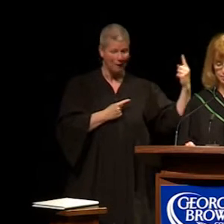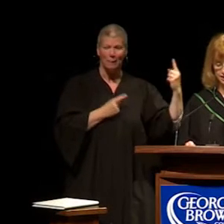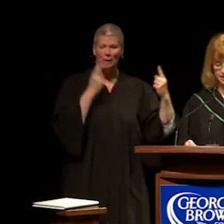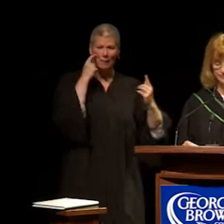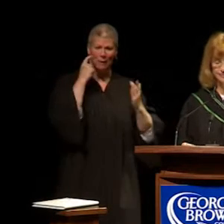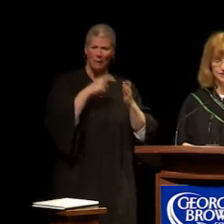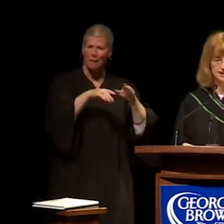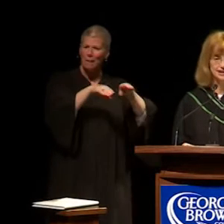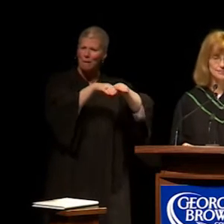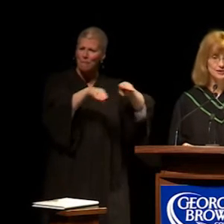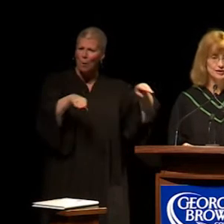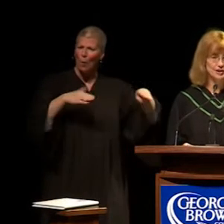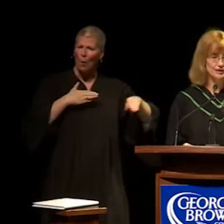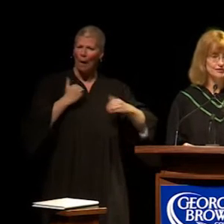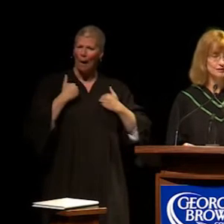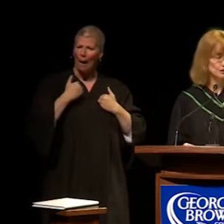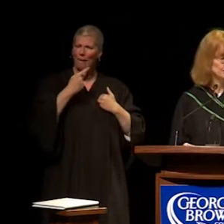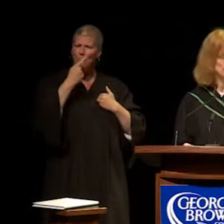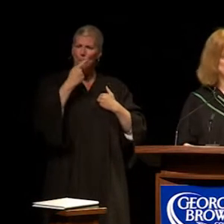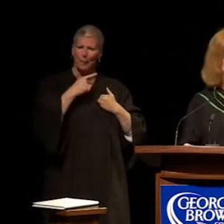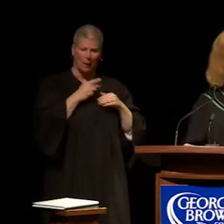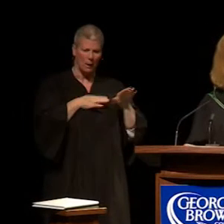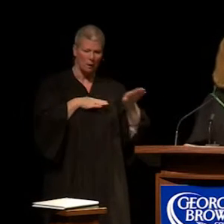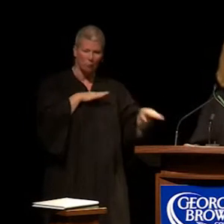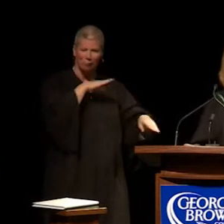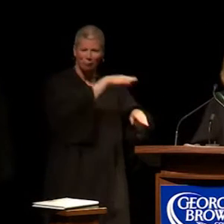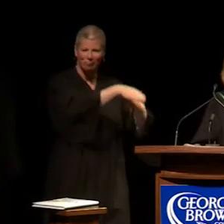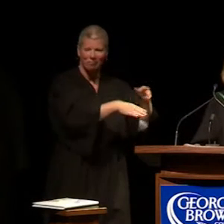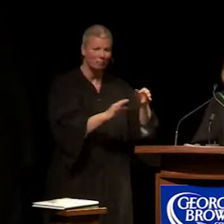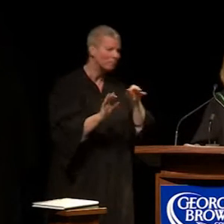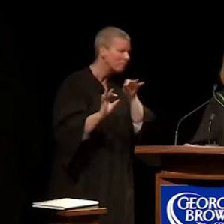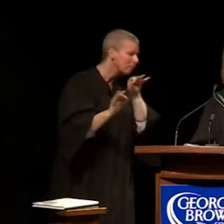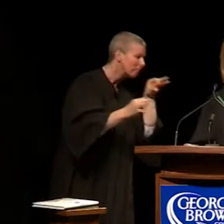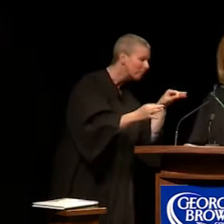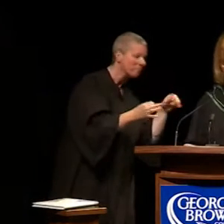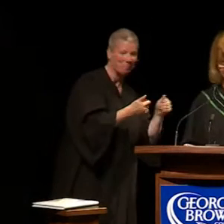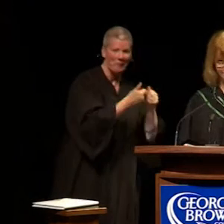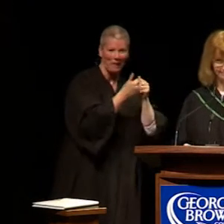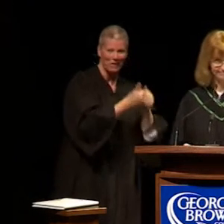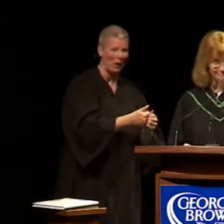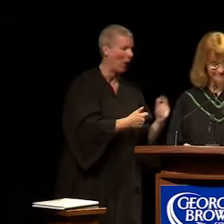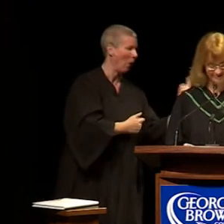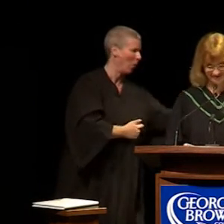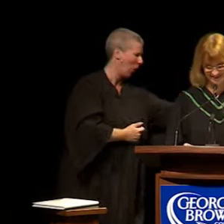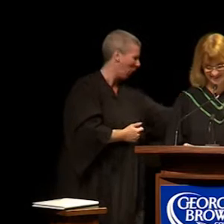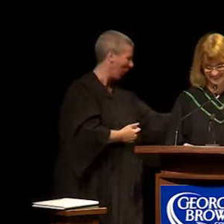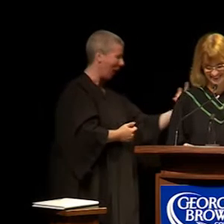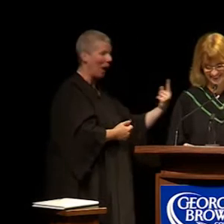the printed footsteps on the floor.